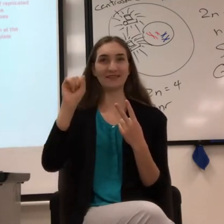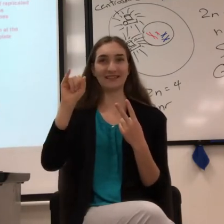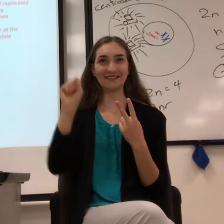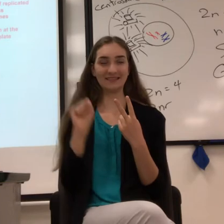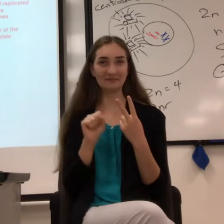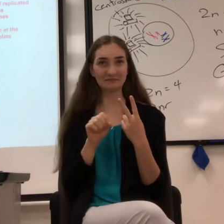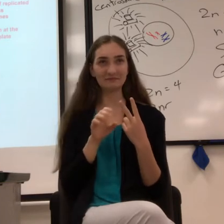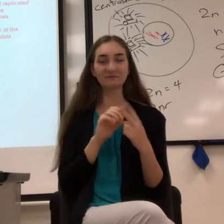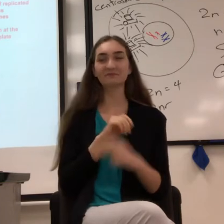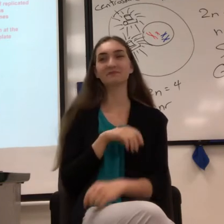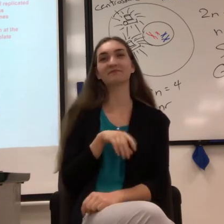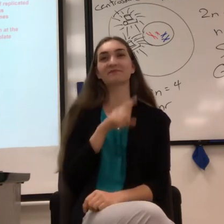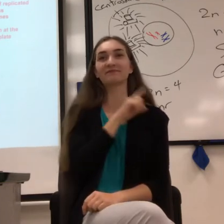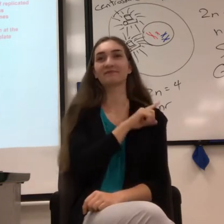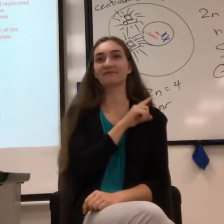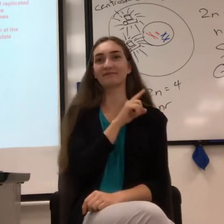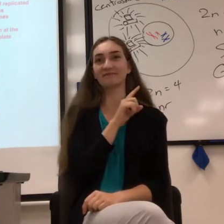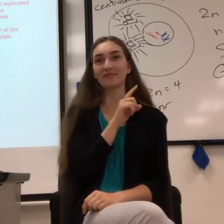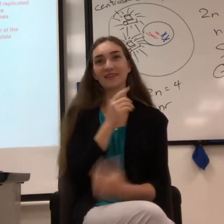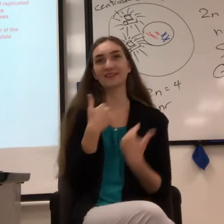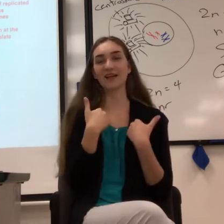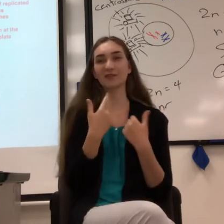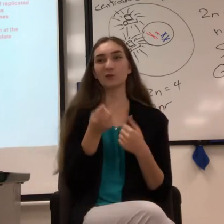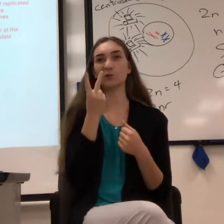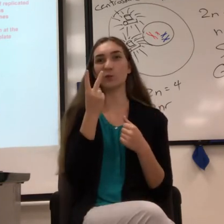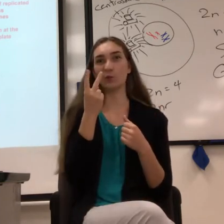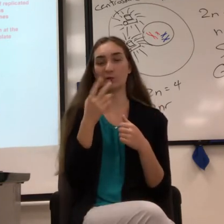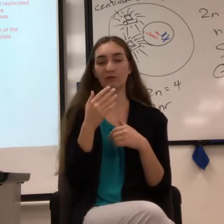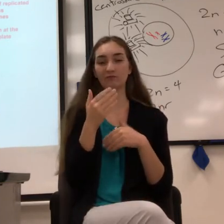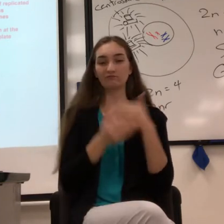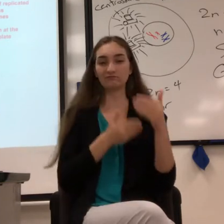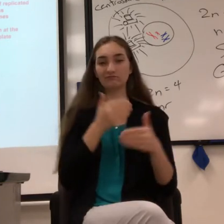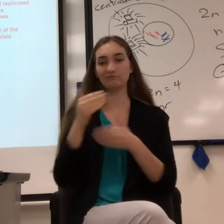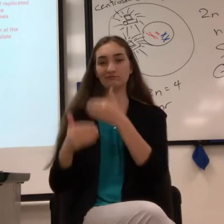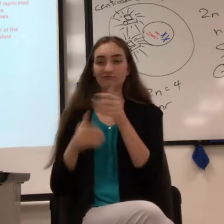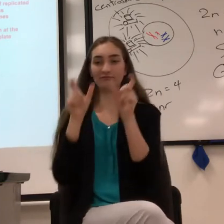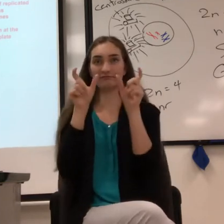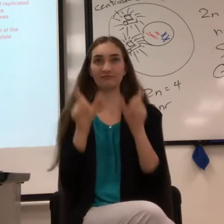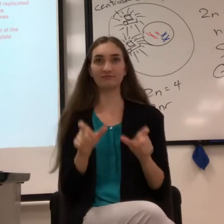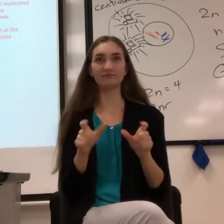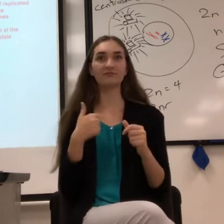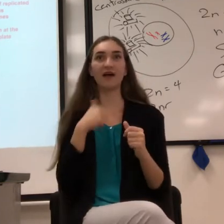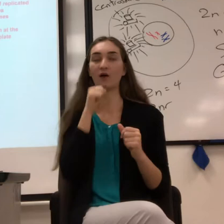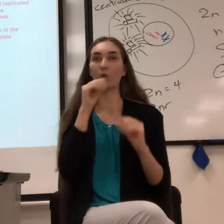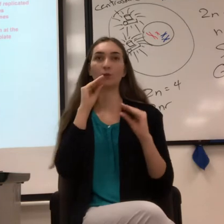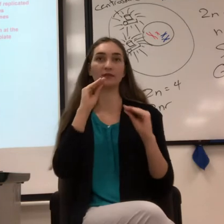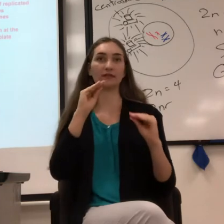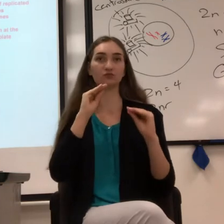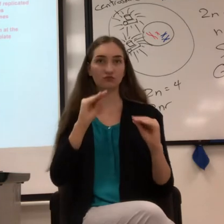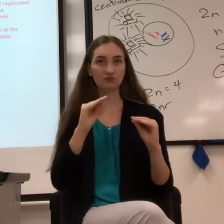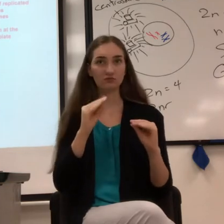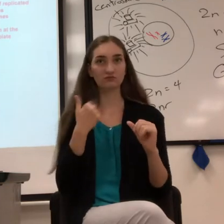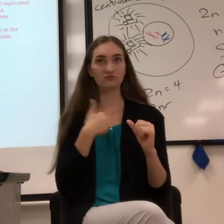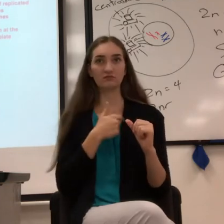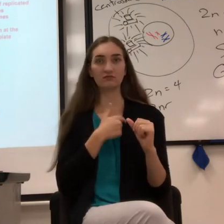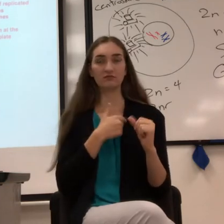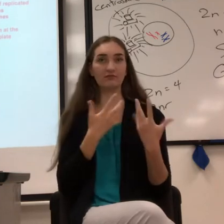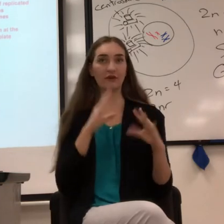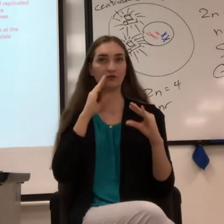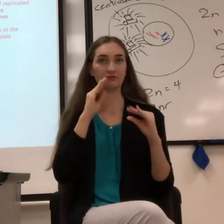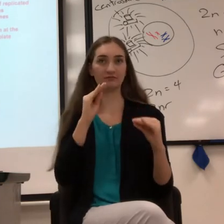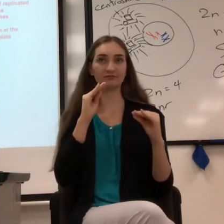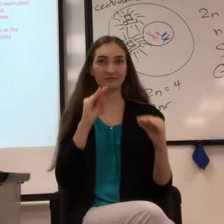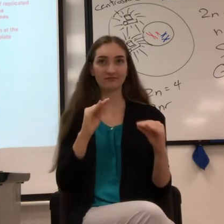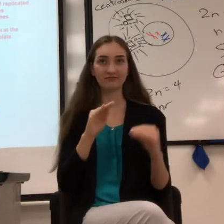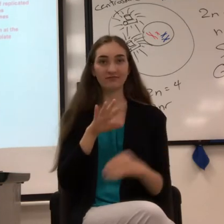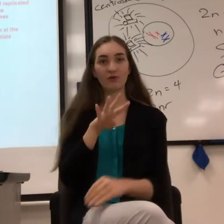meiosis. This figure compares the two processes. I'm not going to teach this. Okay, we teach it in 4.3. You can go back and review if you need to. But